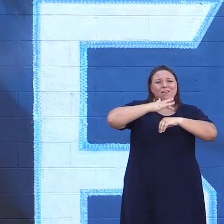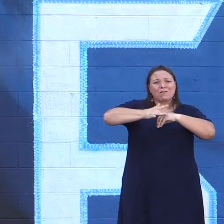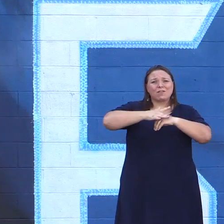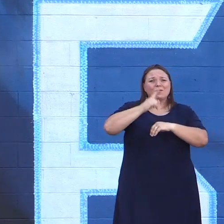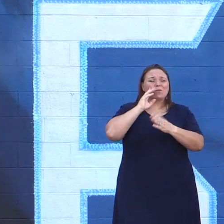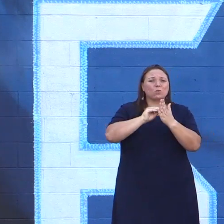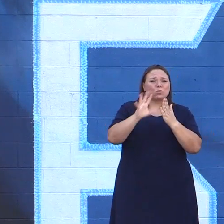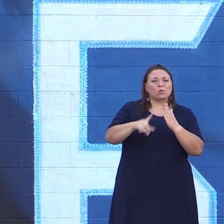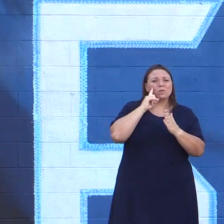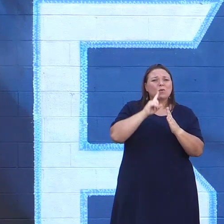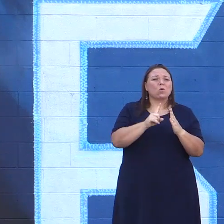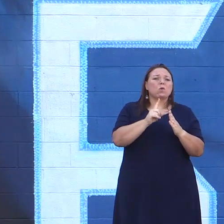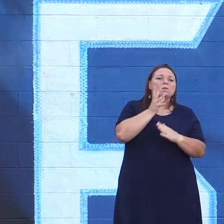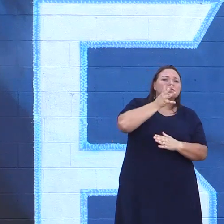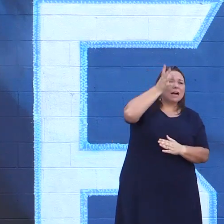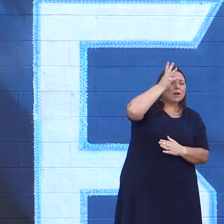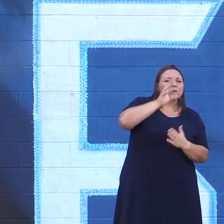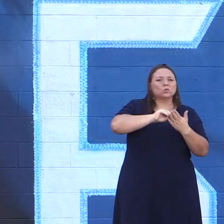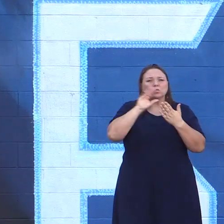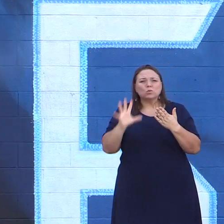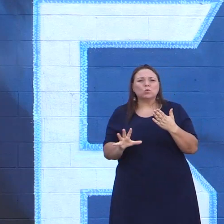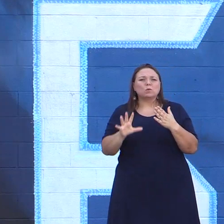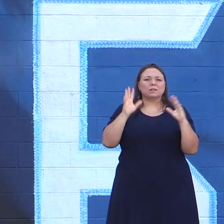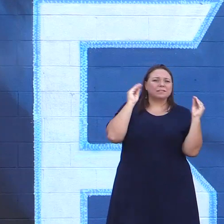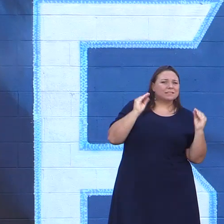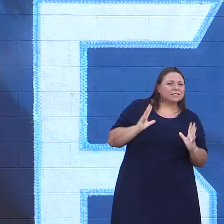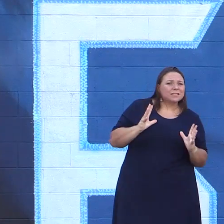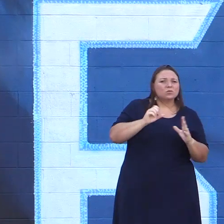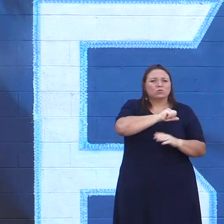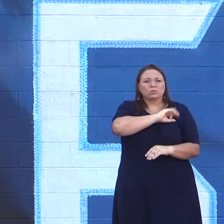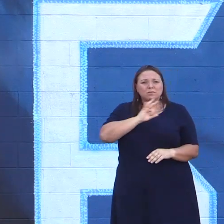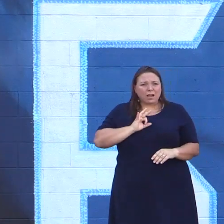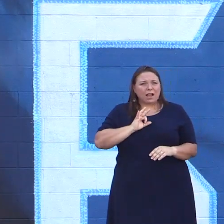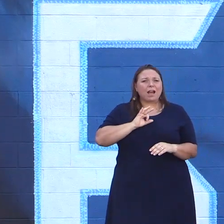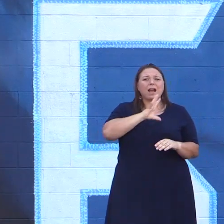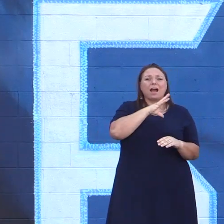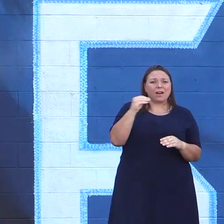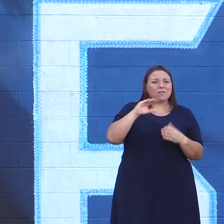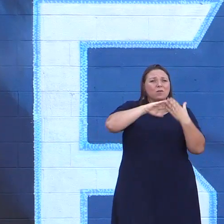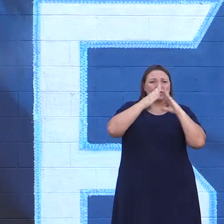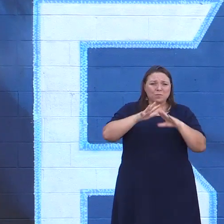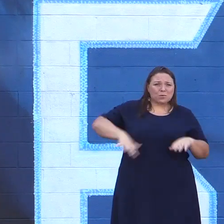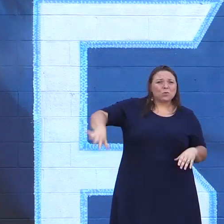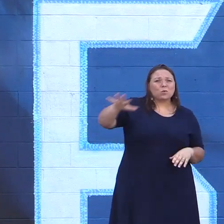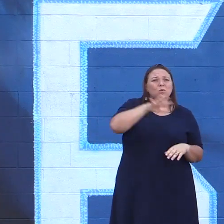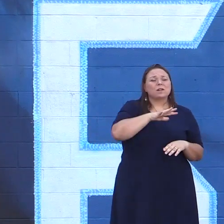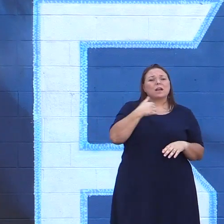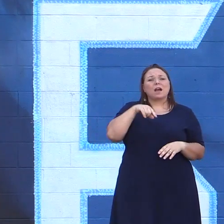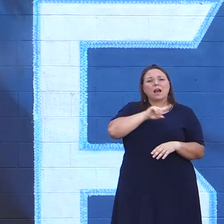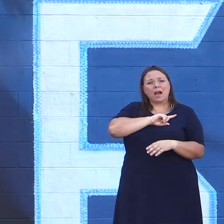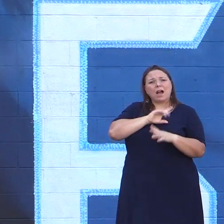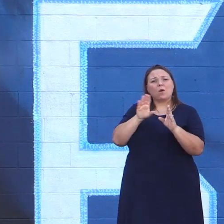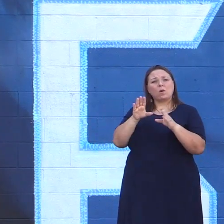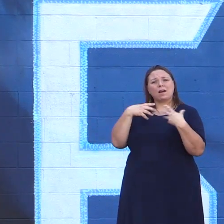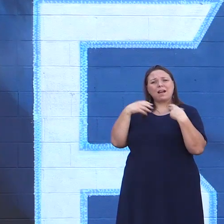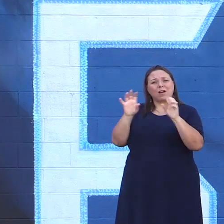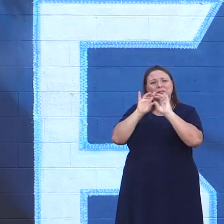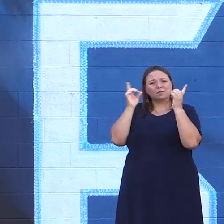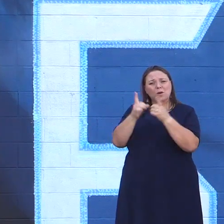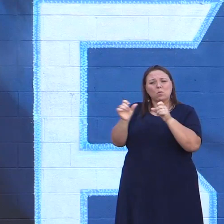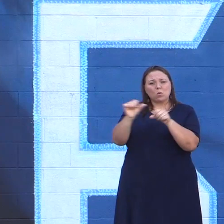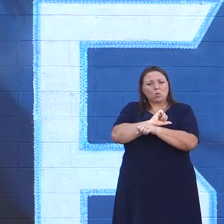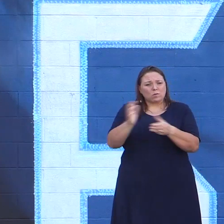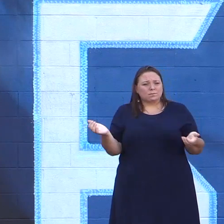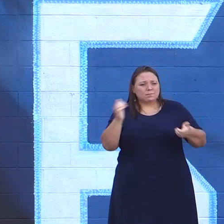our students, our parents, our teachers, our staff, as well as our community in general, the Metro Public Health Department is working